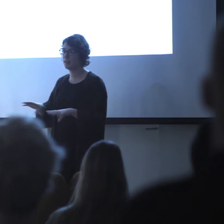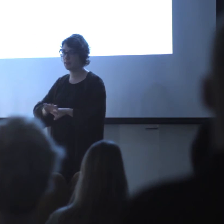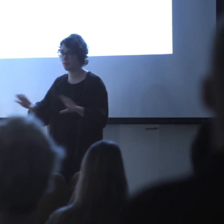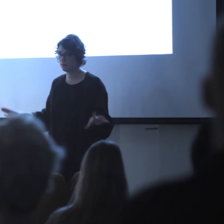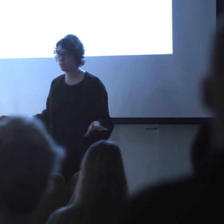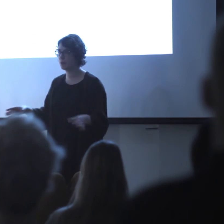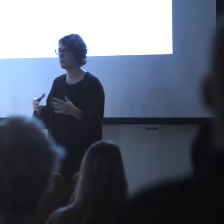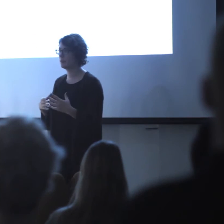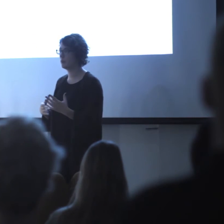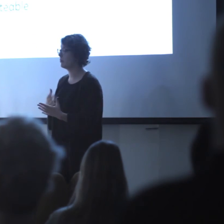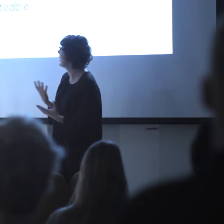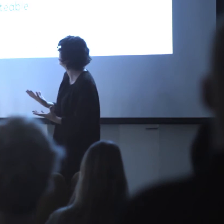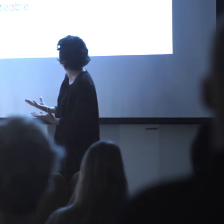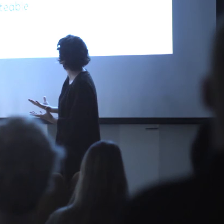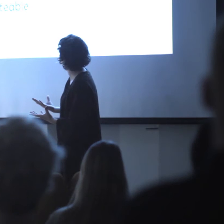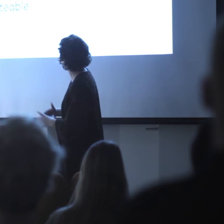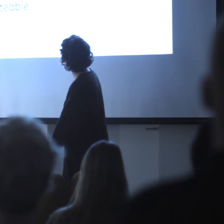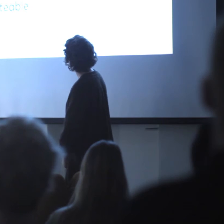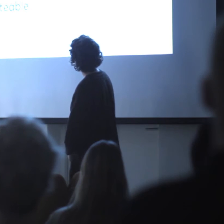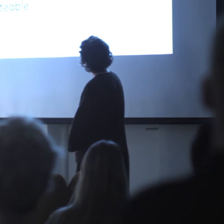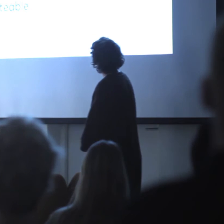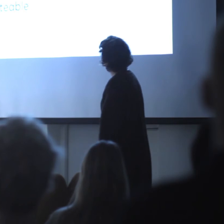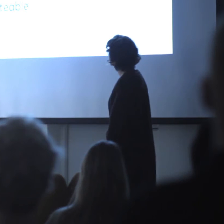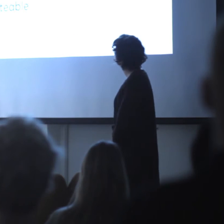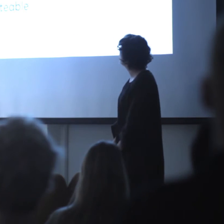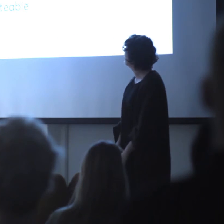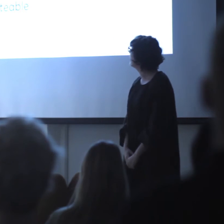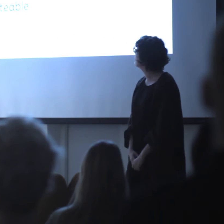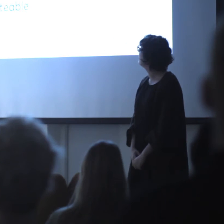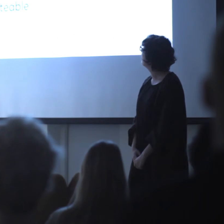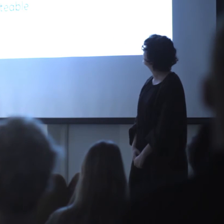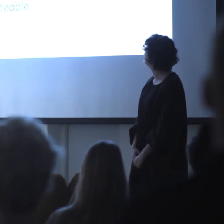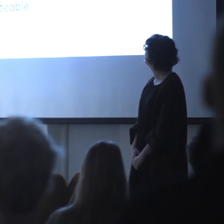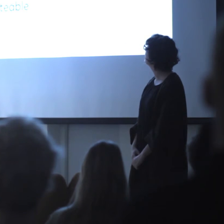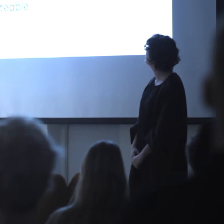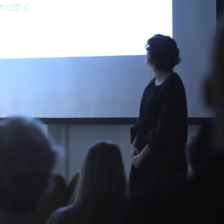Swedish, that's not true because deaf people can speak. So with the grammar